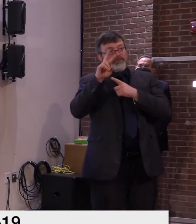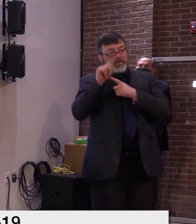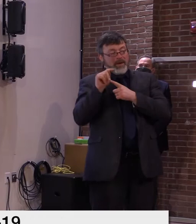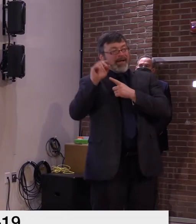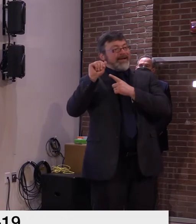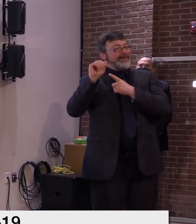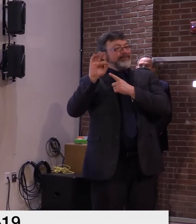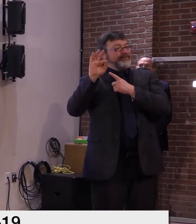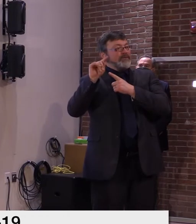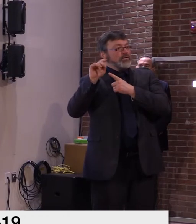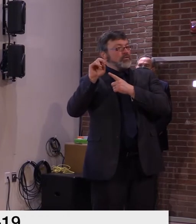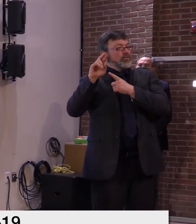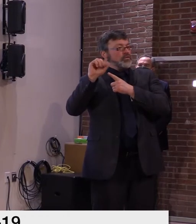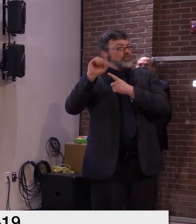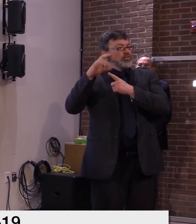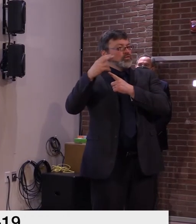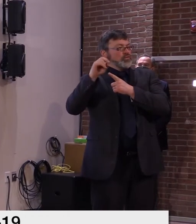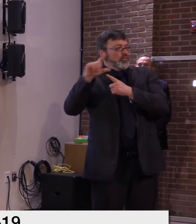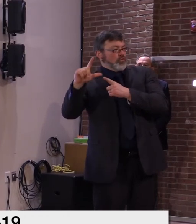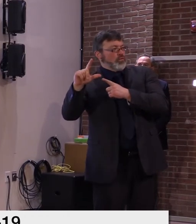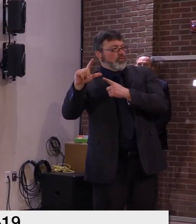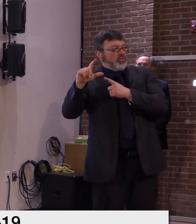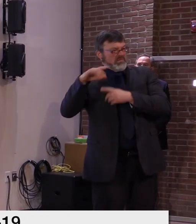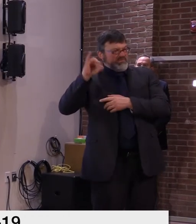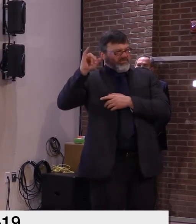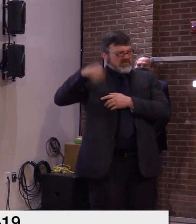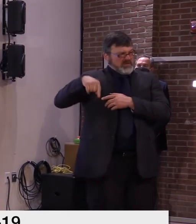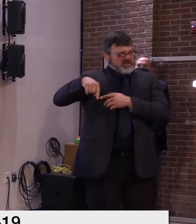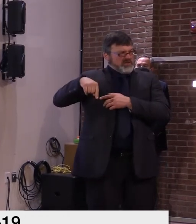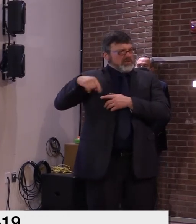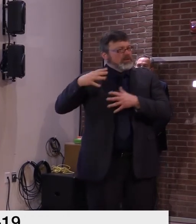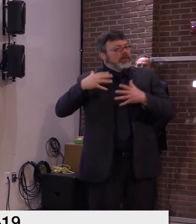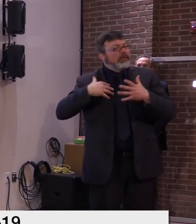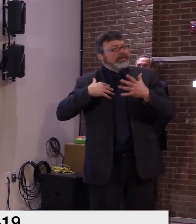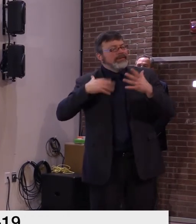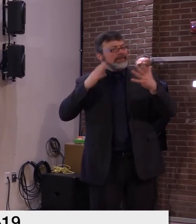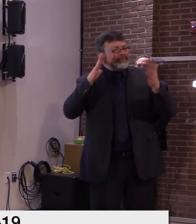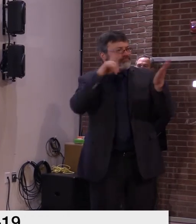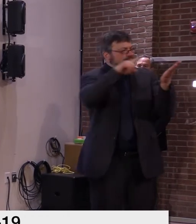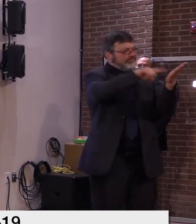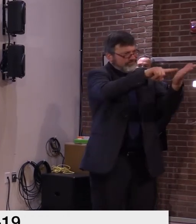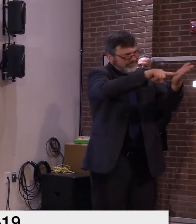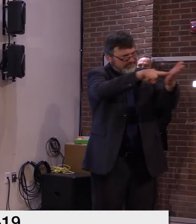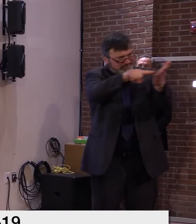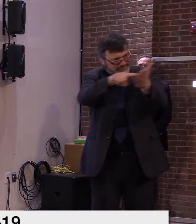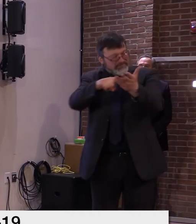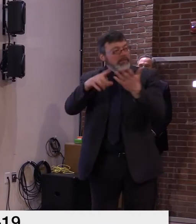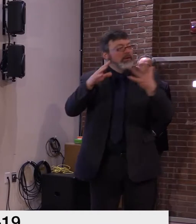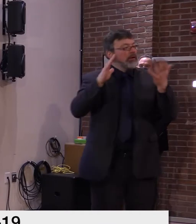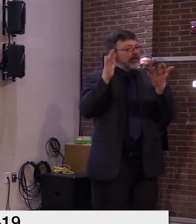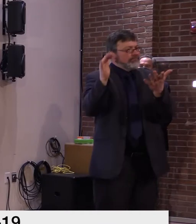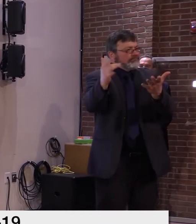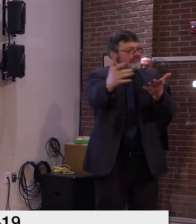which we can learn more from youth about how they are feeling and what they are experiencing.